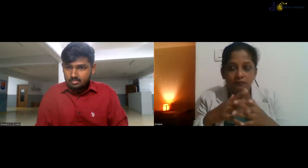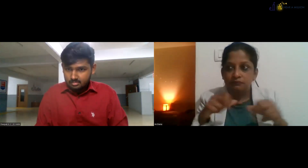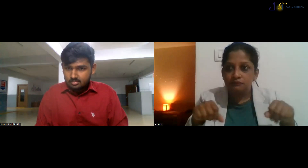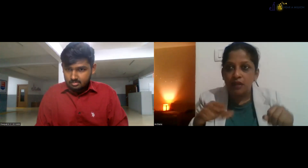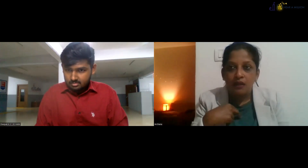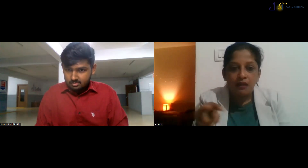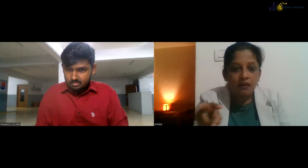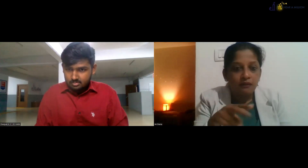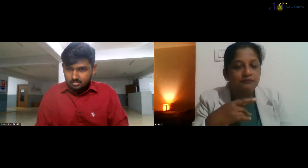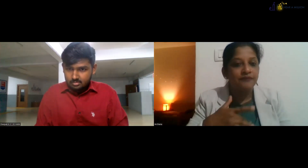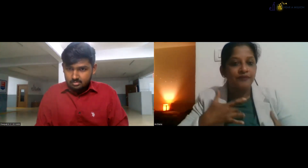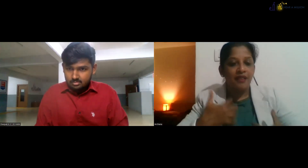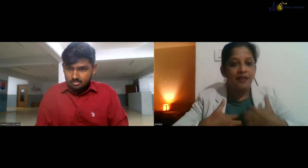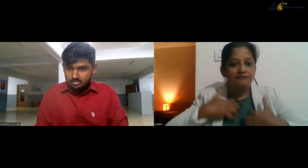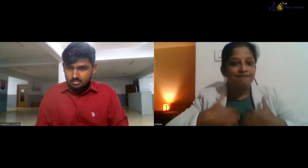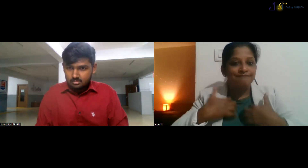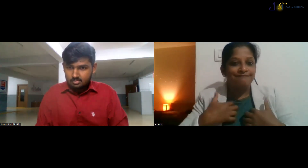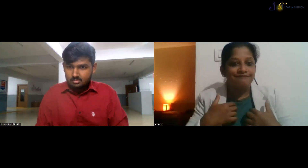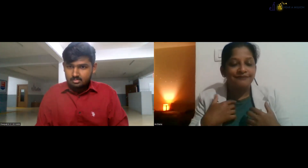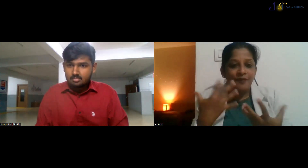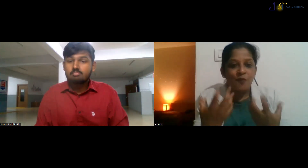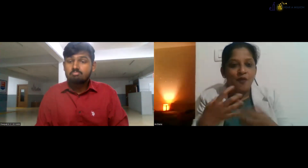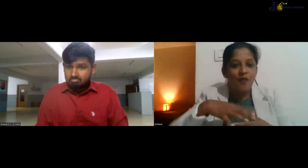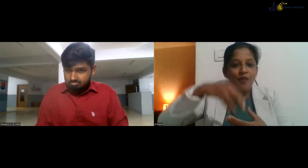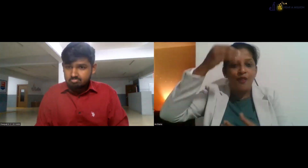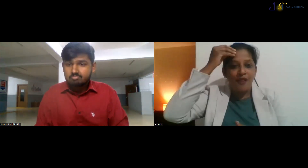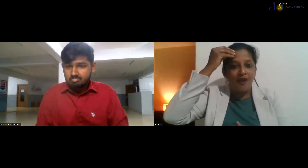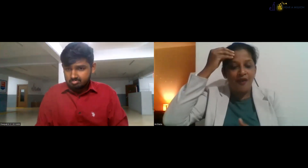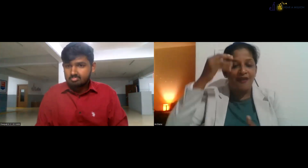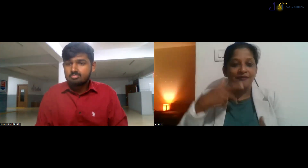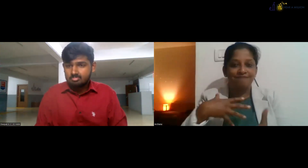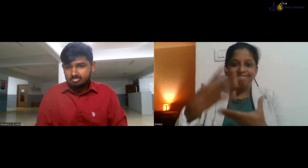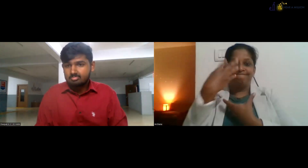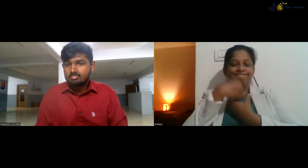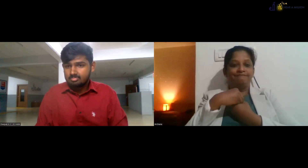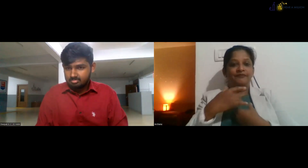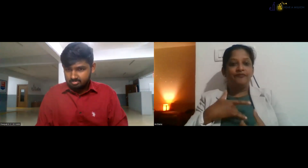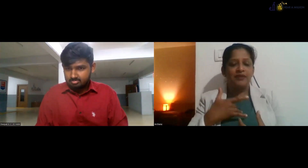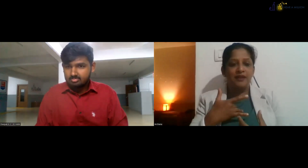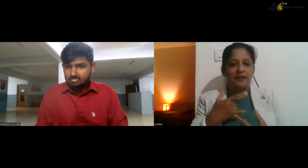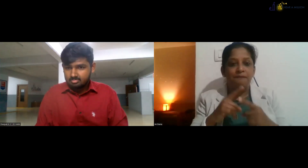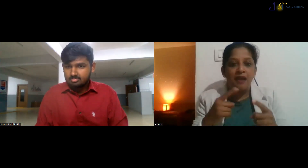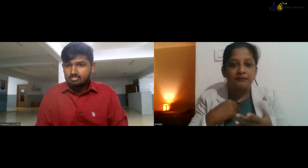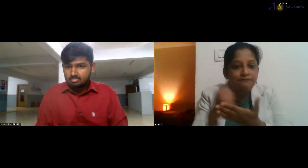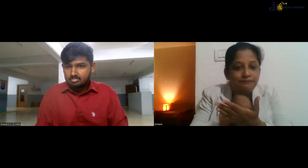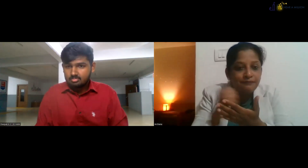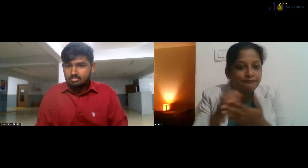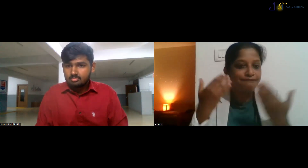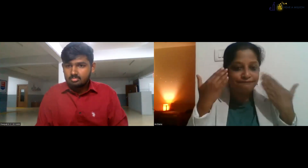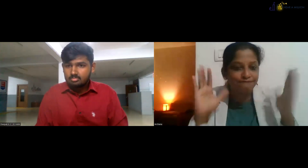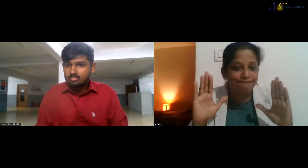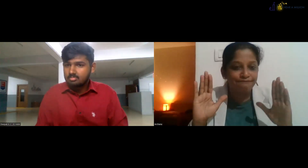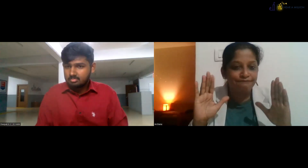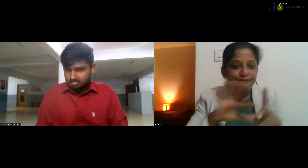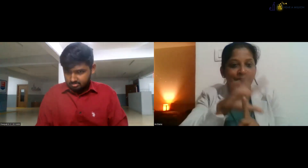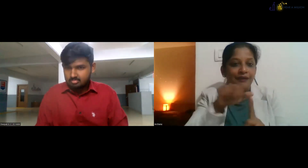I saw that there are women who were riding a bike, I saw that I was also interested in that. I would like to go